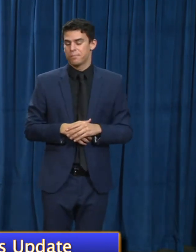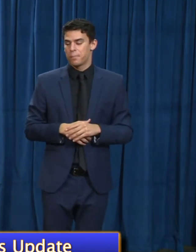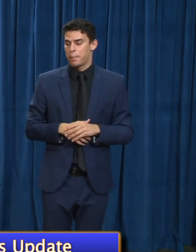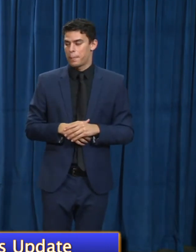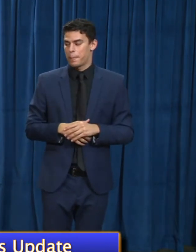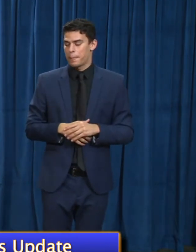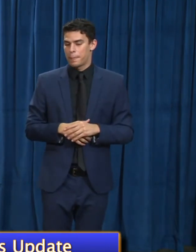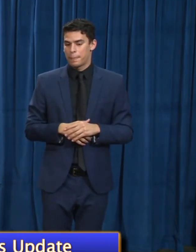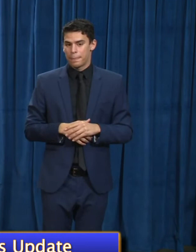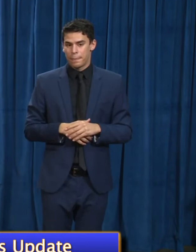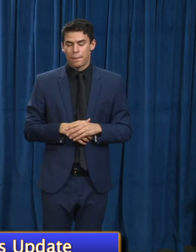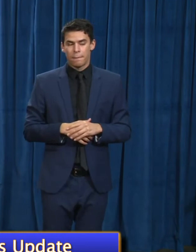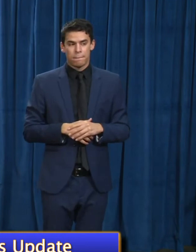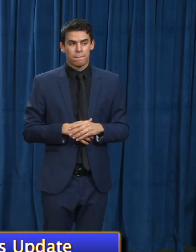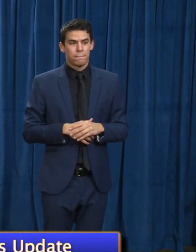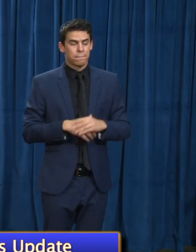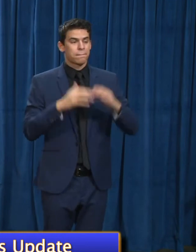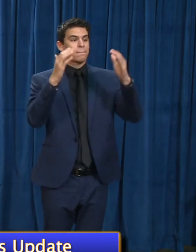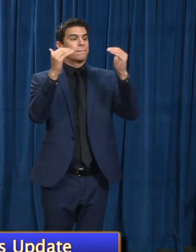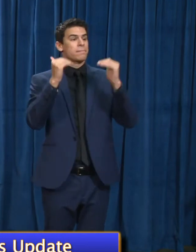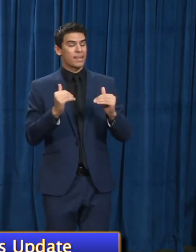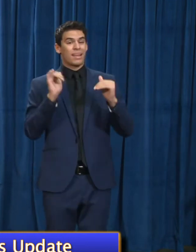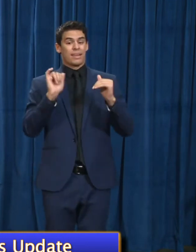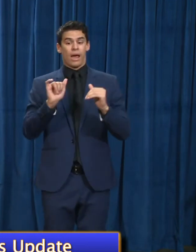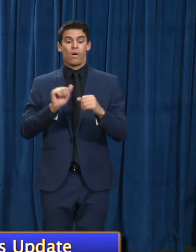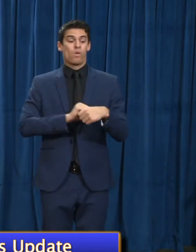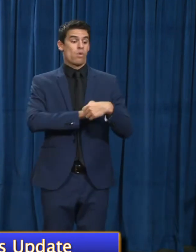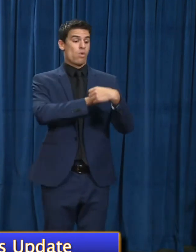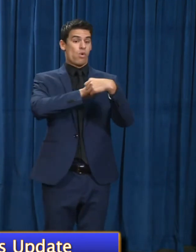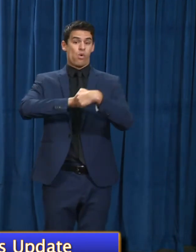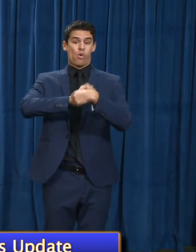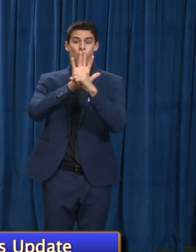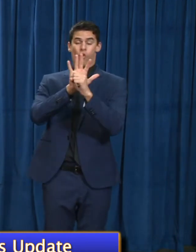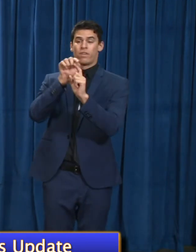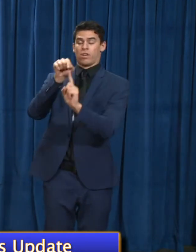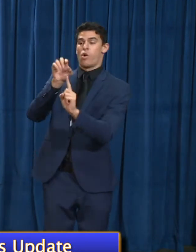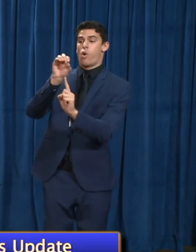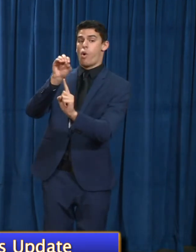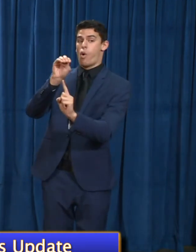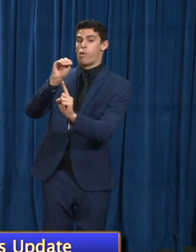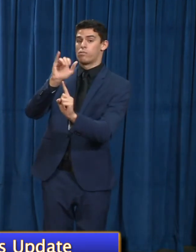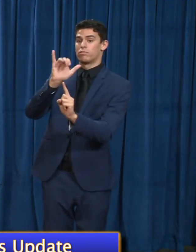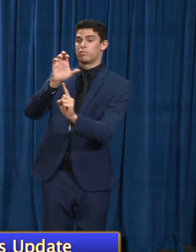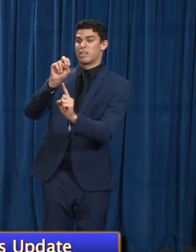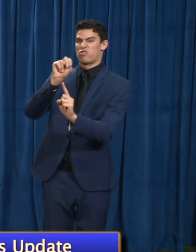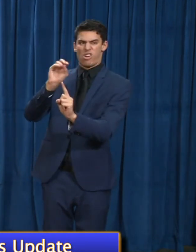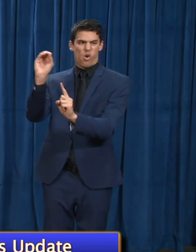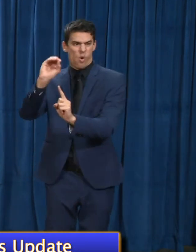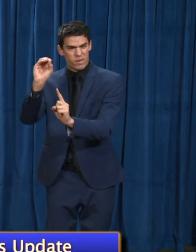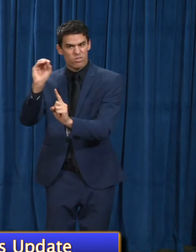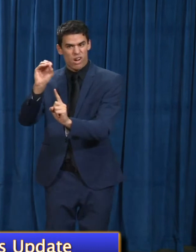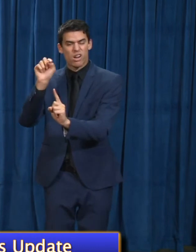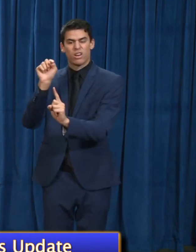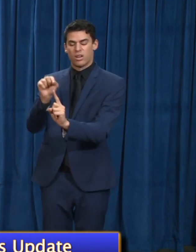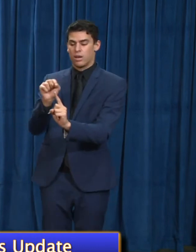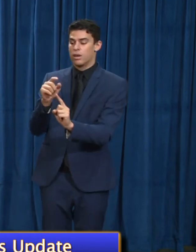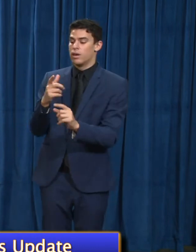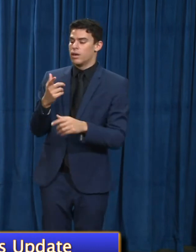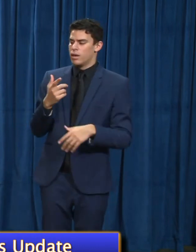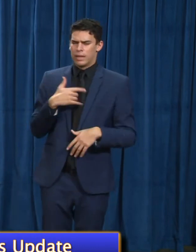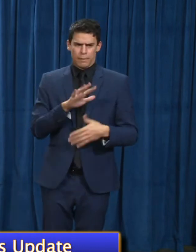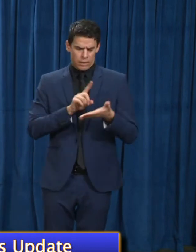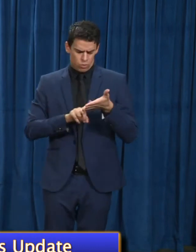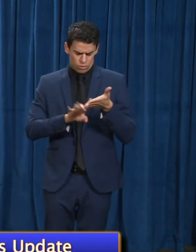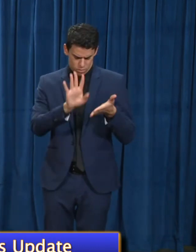With regards to the Omicron variant, our latest results also show around, let me look that up real quick,